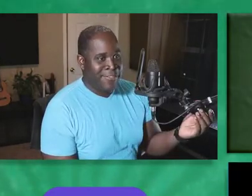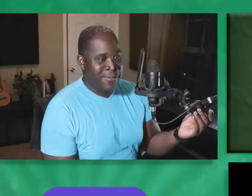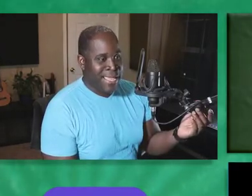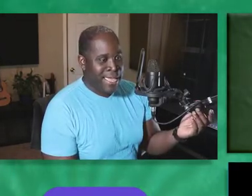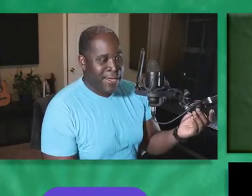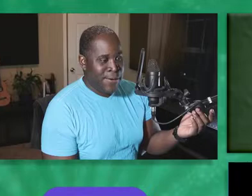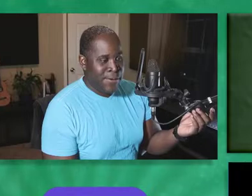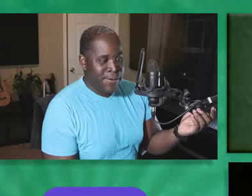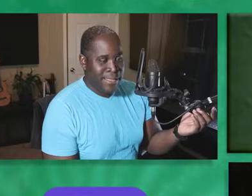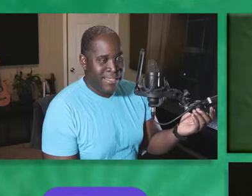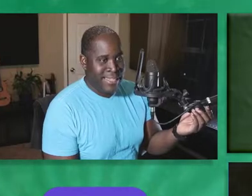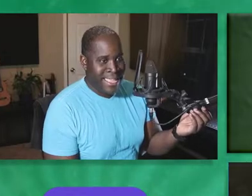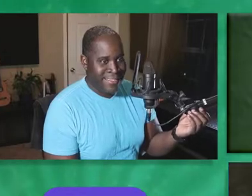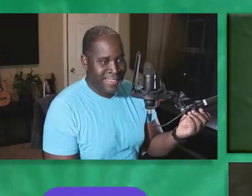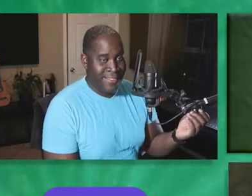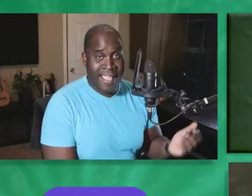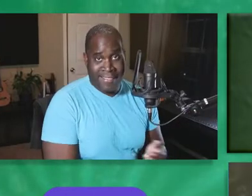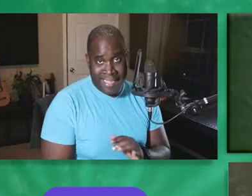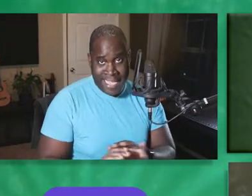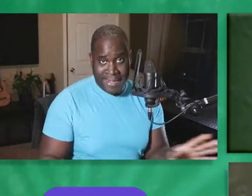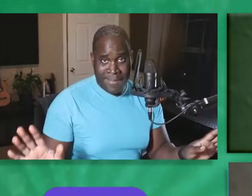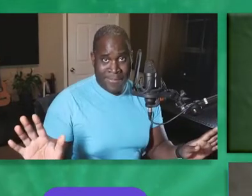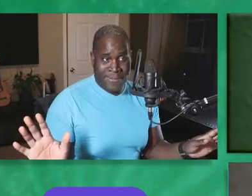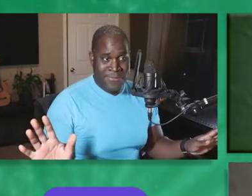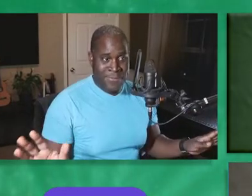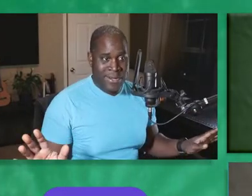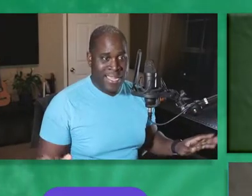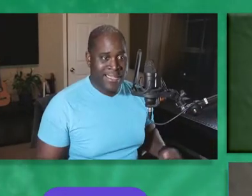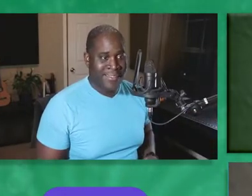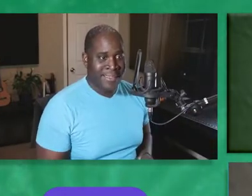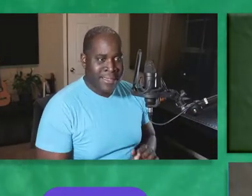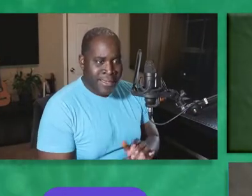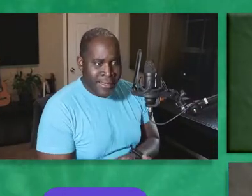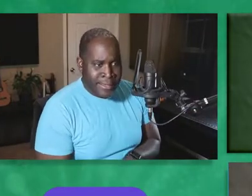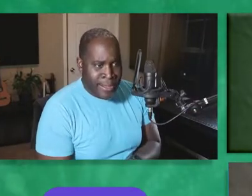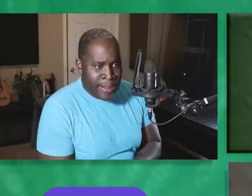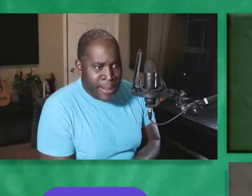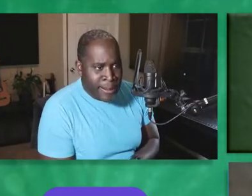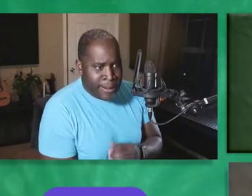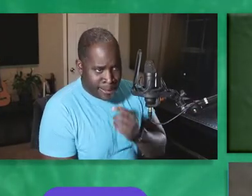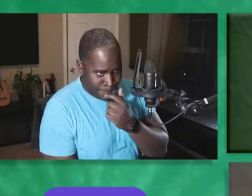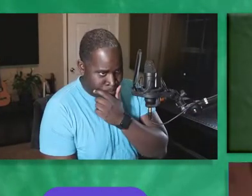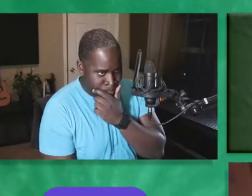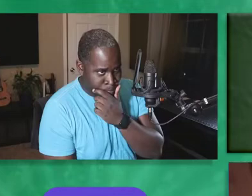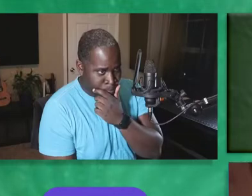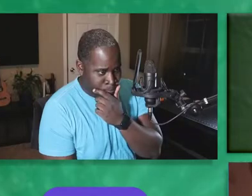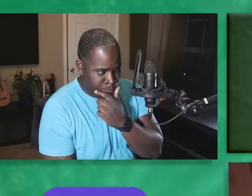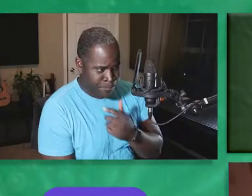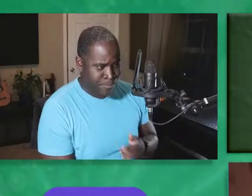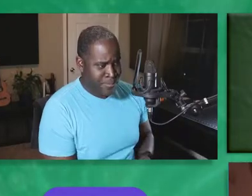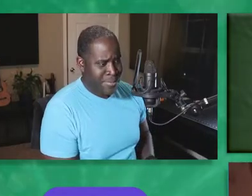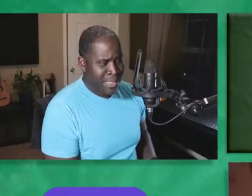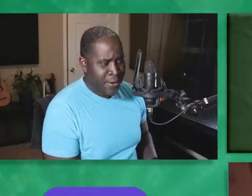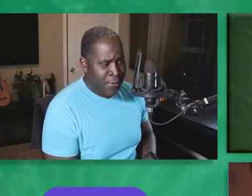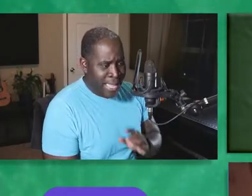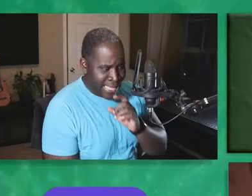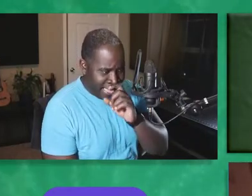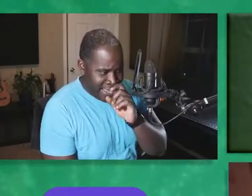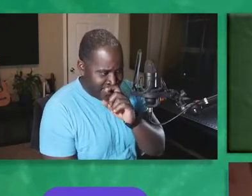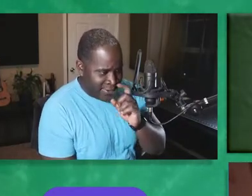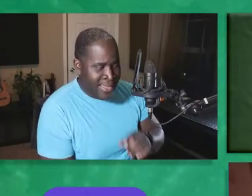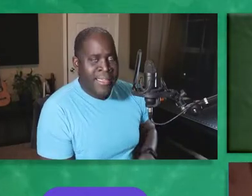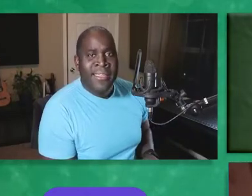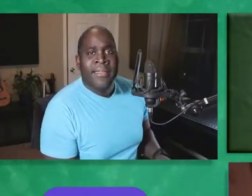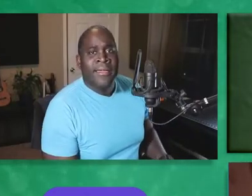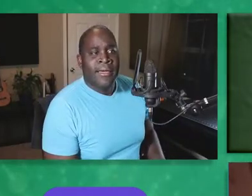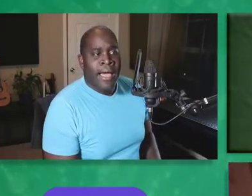All right, so now, next scene. That's the end of episode 4, guys. How could you let it come to this? You speak as if... oh my